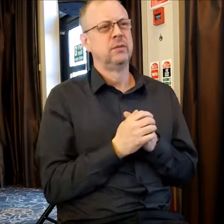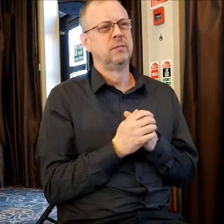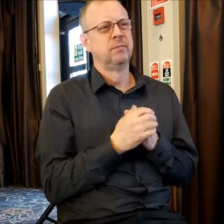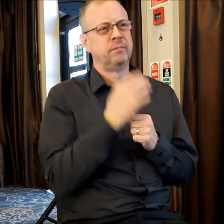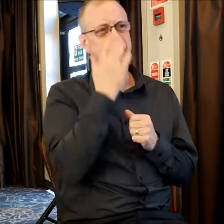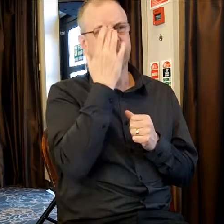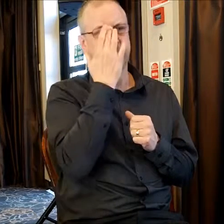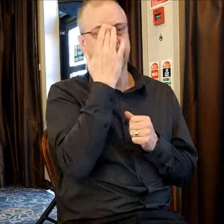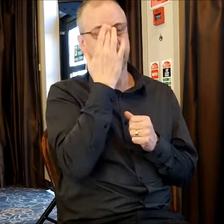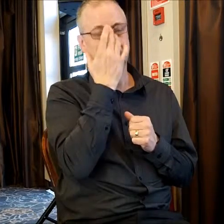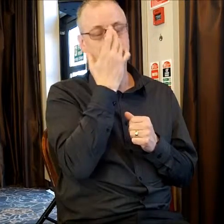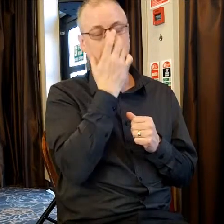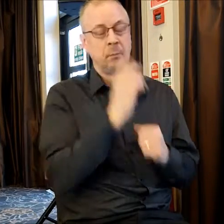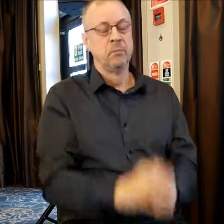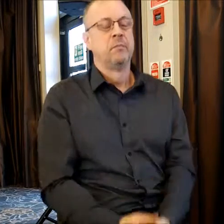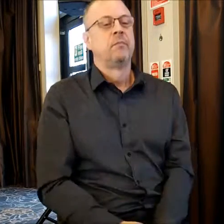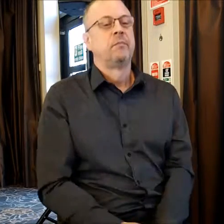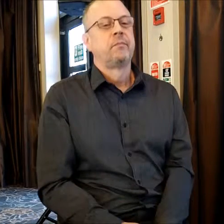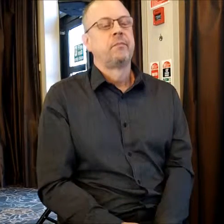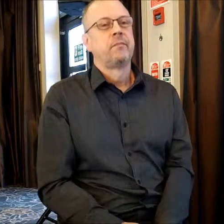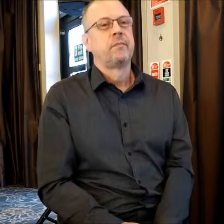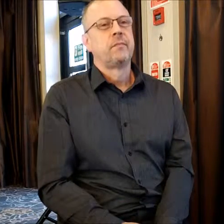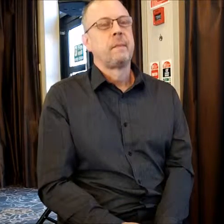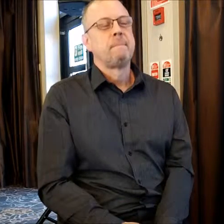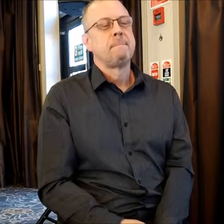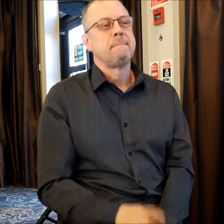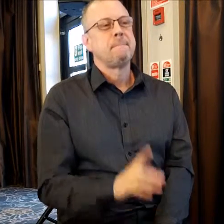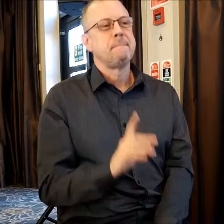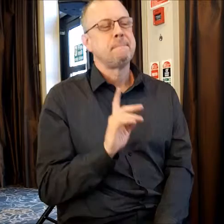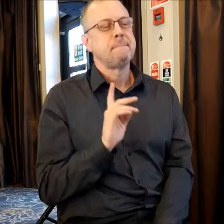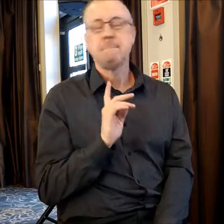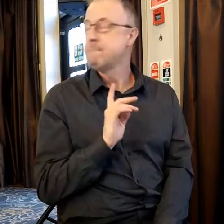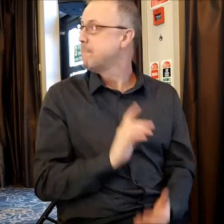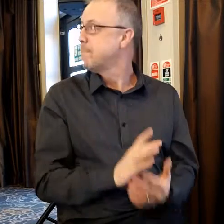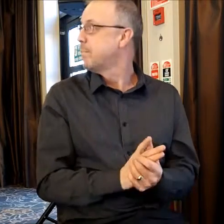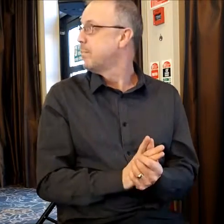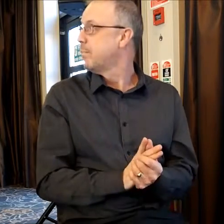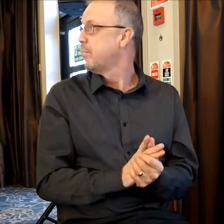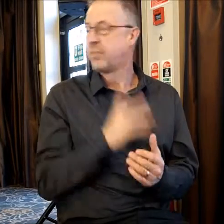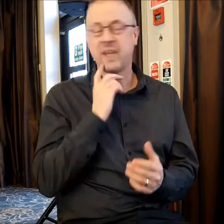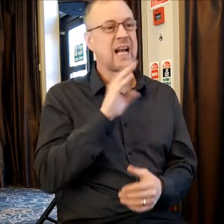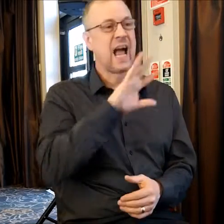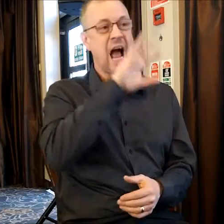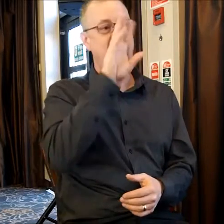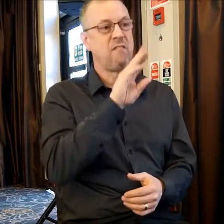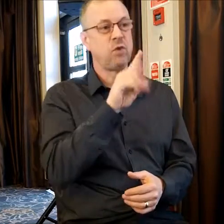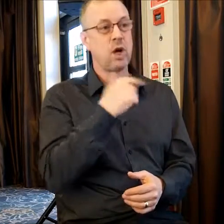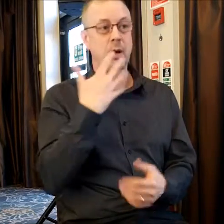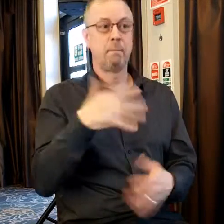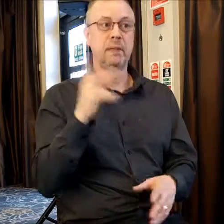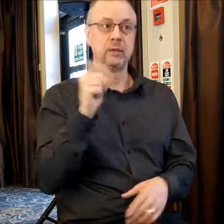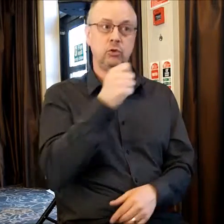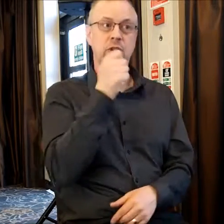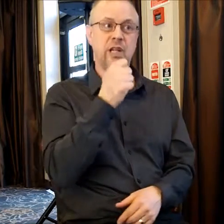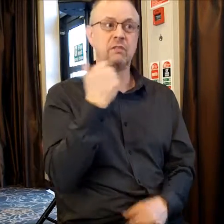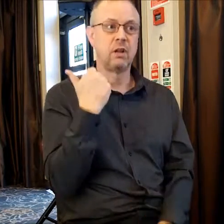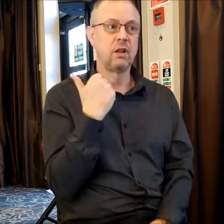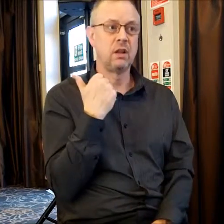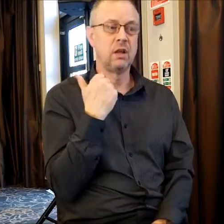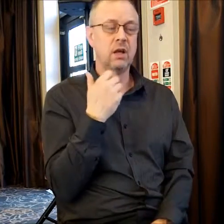In general, what can I say? Africa's a real success story for us. It's at least